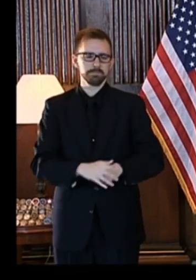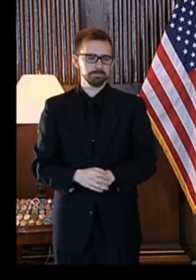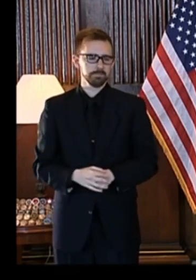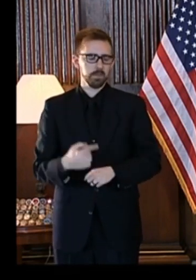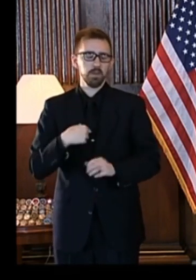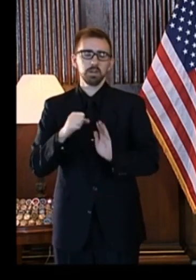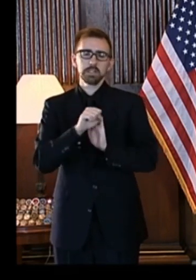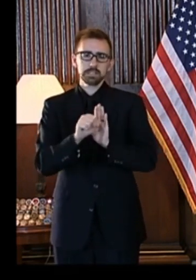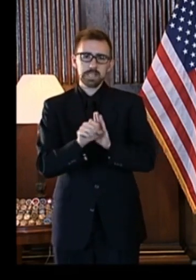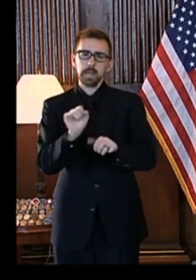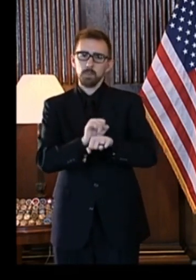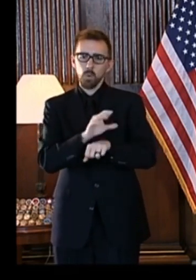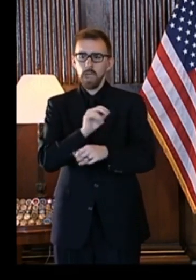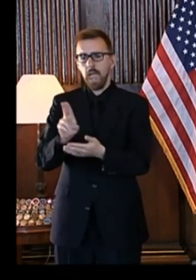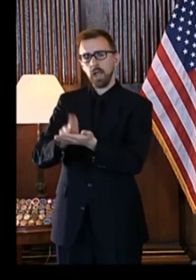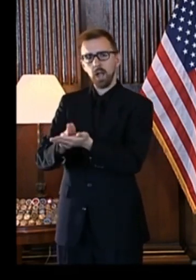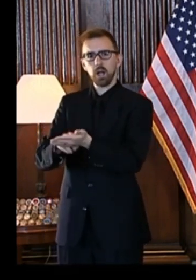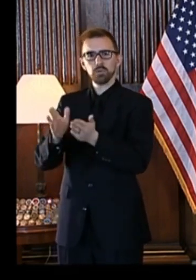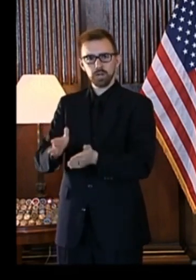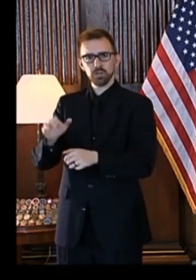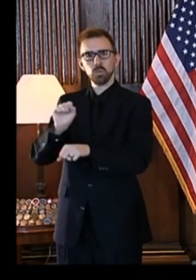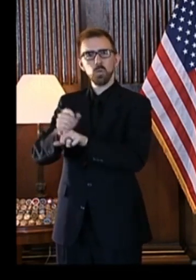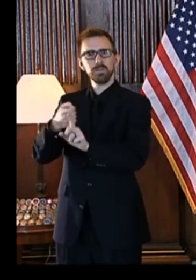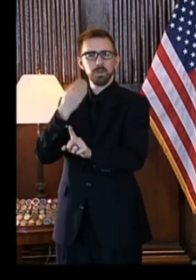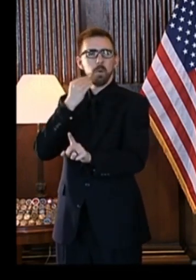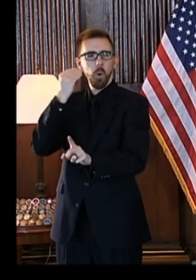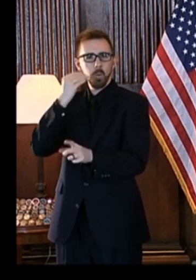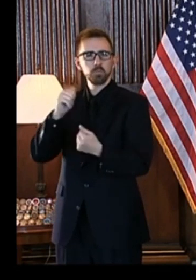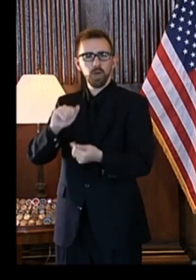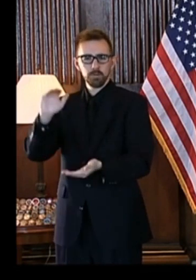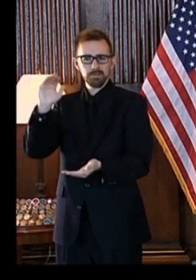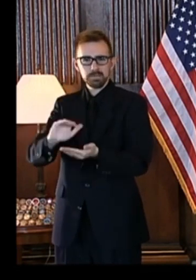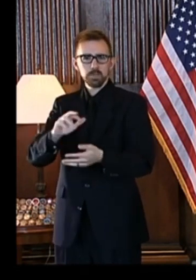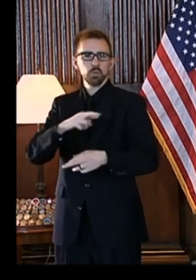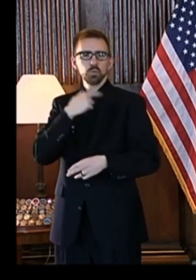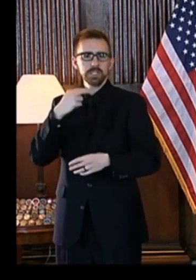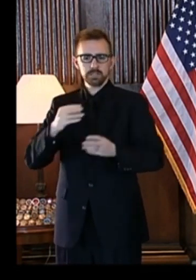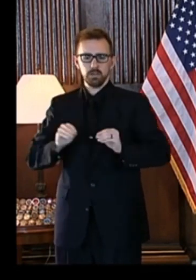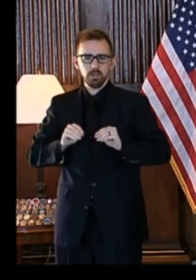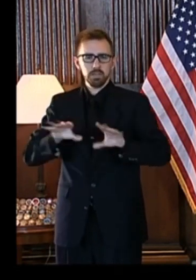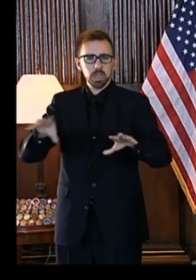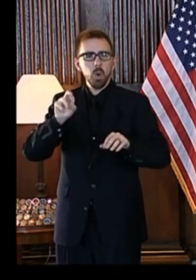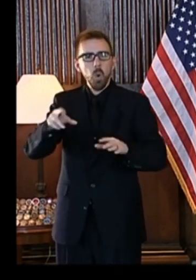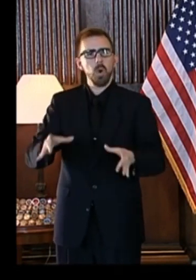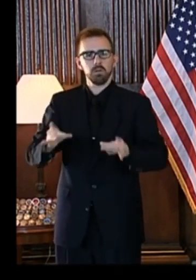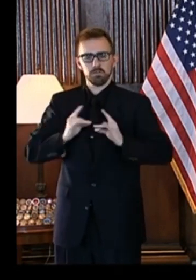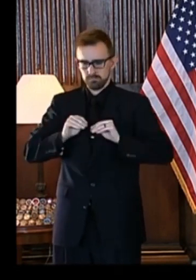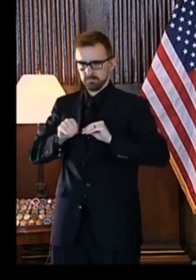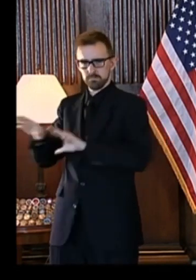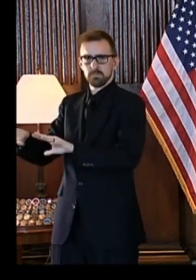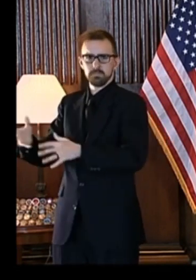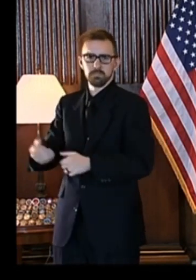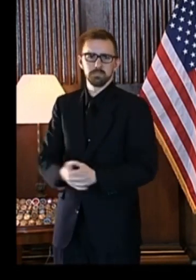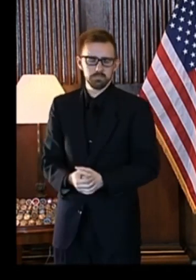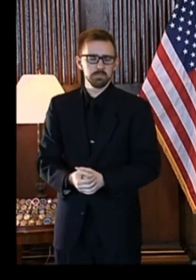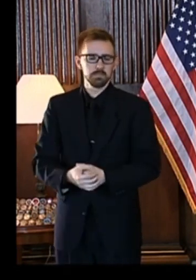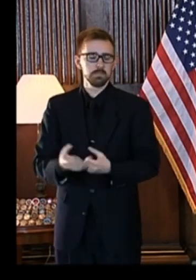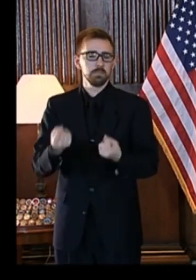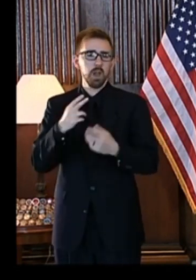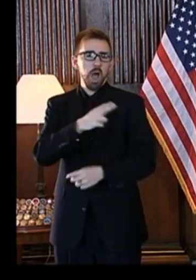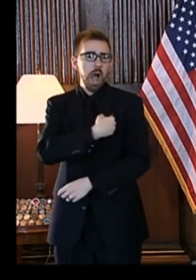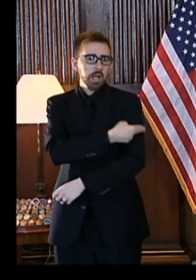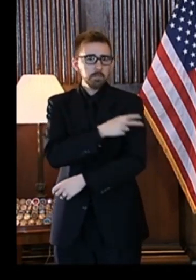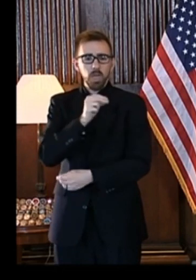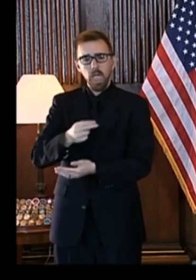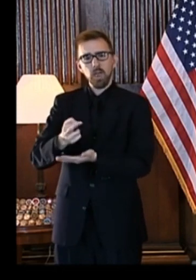and contracted providers are working from home in order to minimize the risk of infection. But in many cases, in our hospitals and HAB